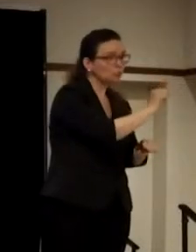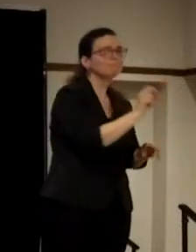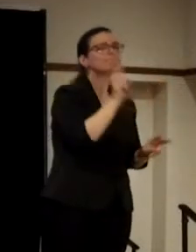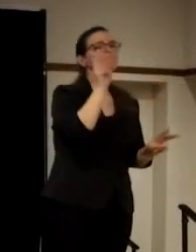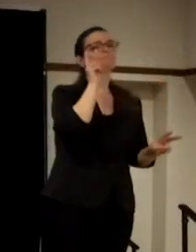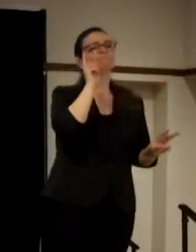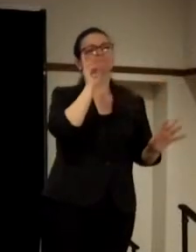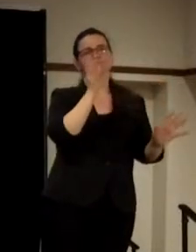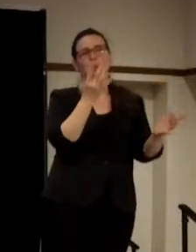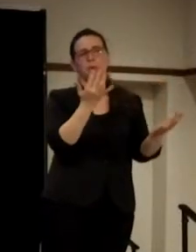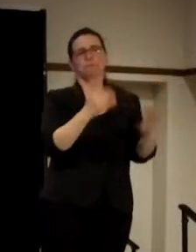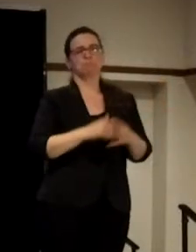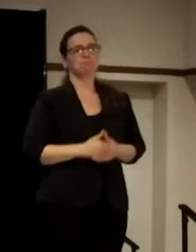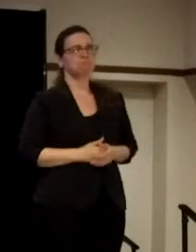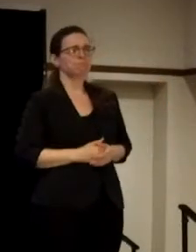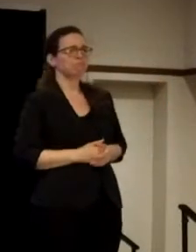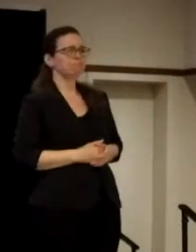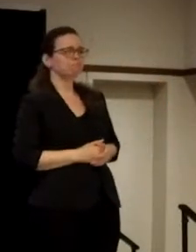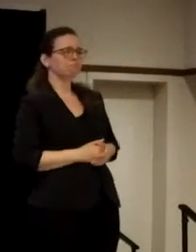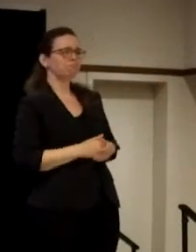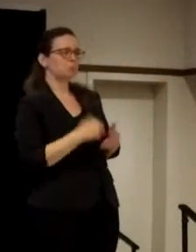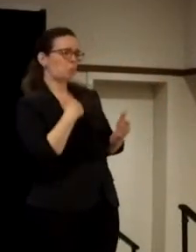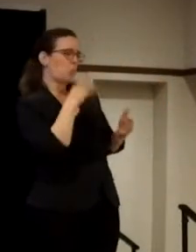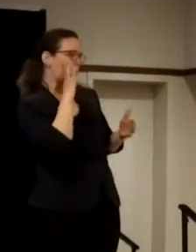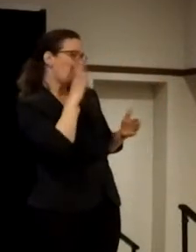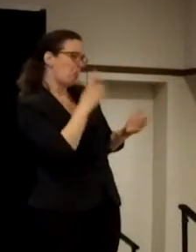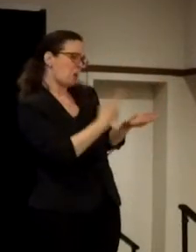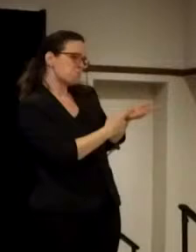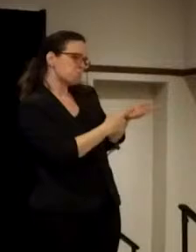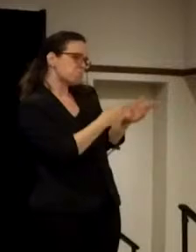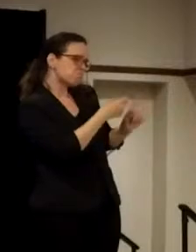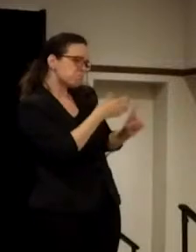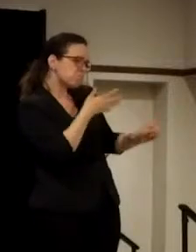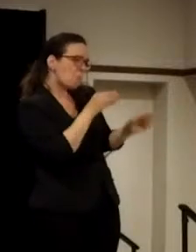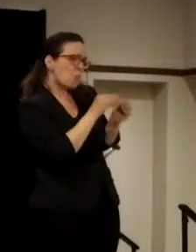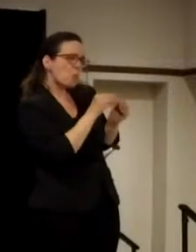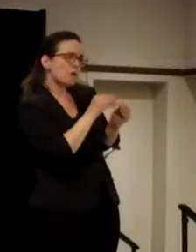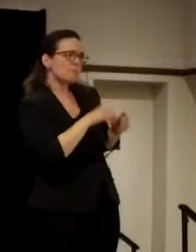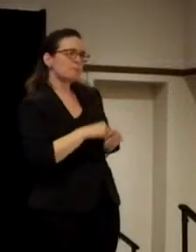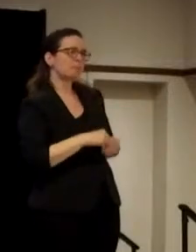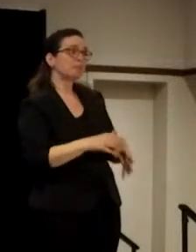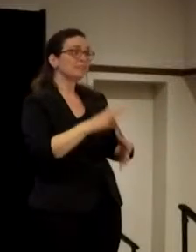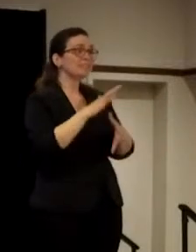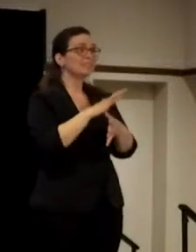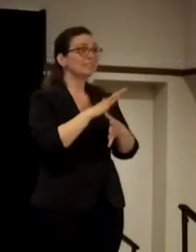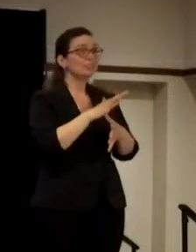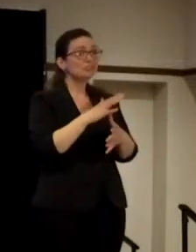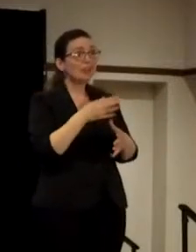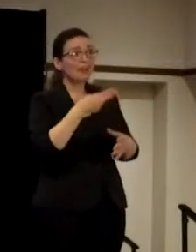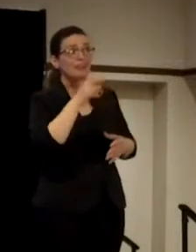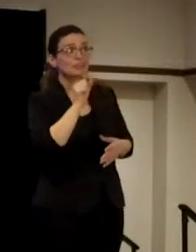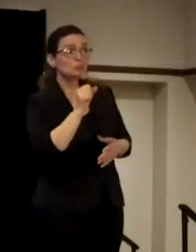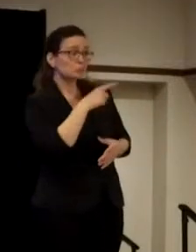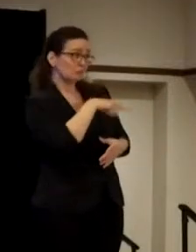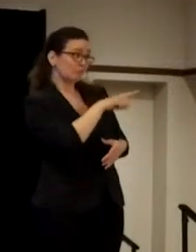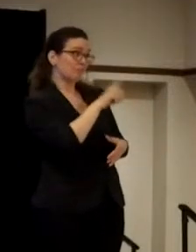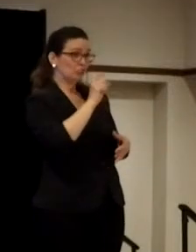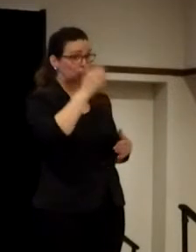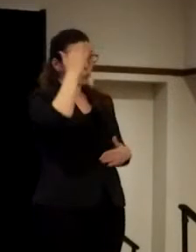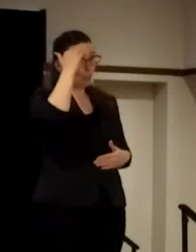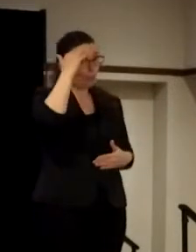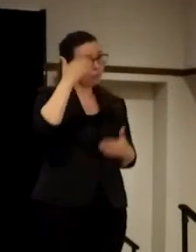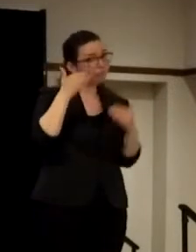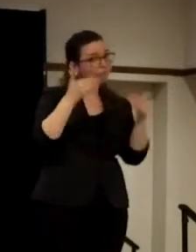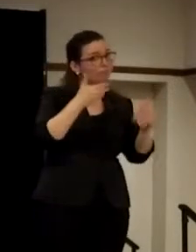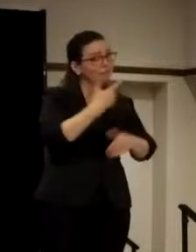We'll get it done. The juniors and seniors in high school, there's COVID there, so that's something